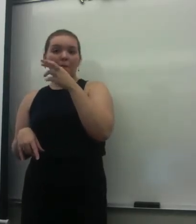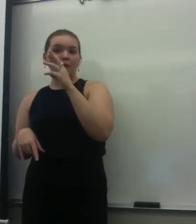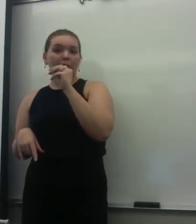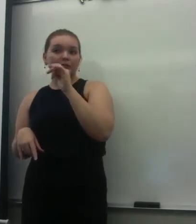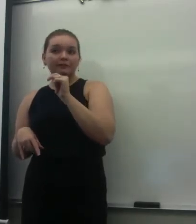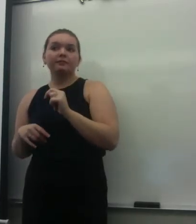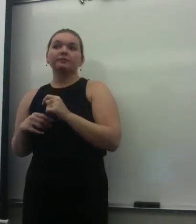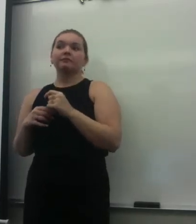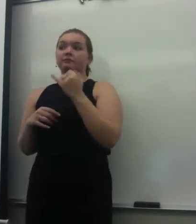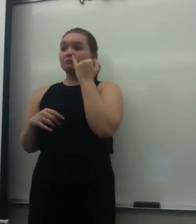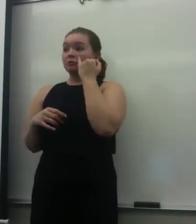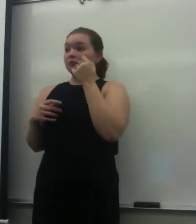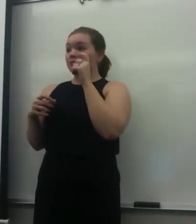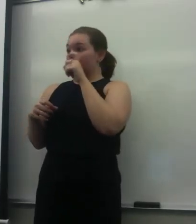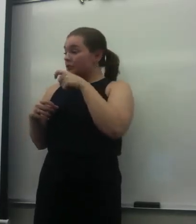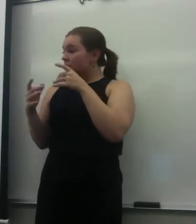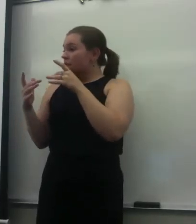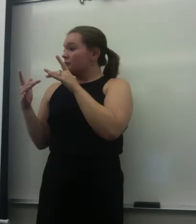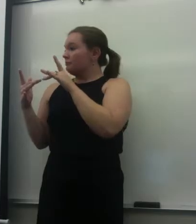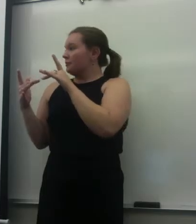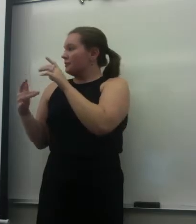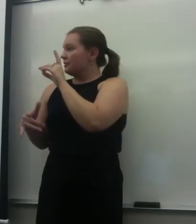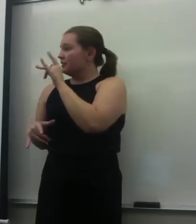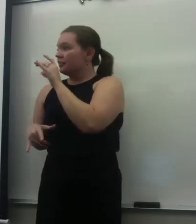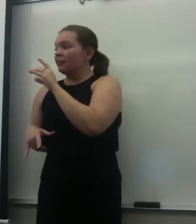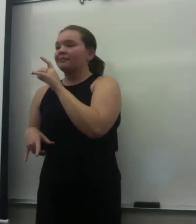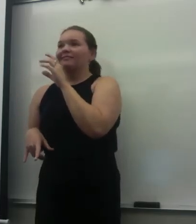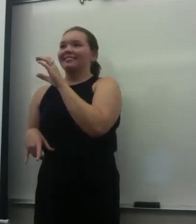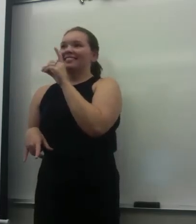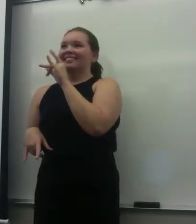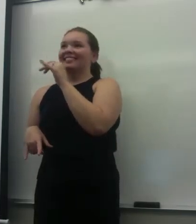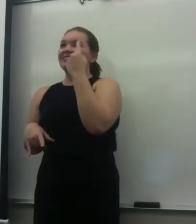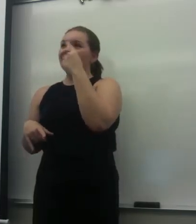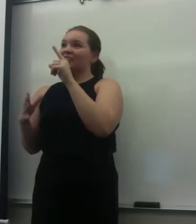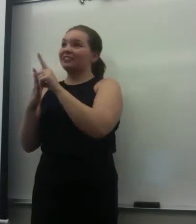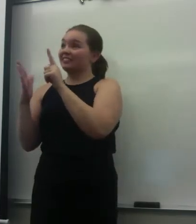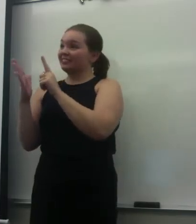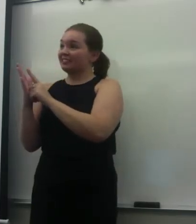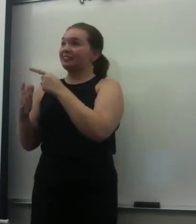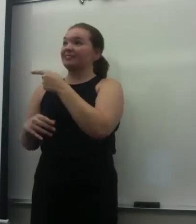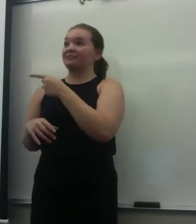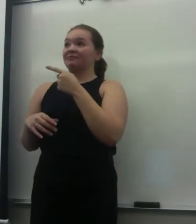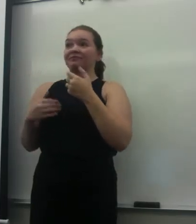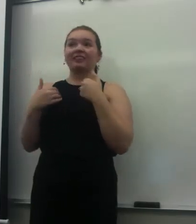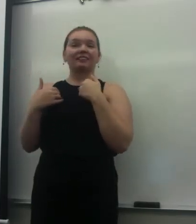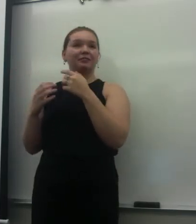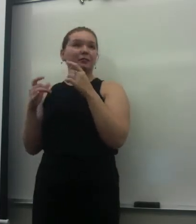in a CDI. And as far as training, interpreters should have additional